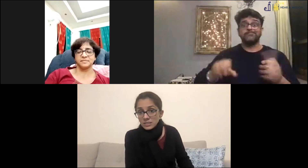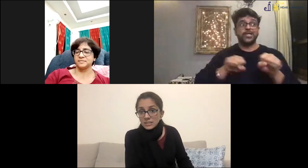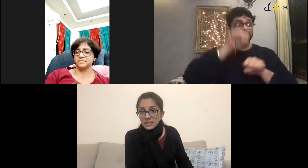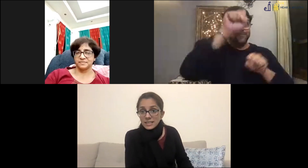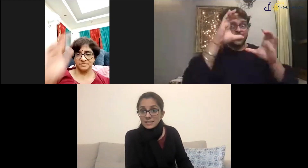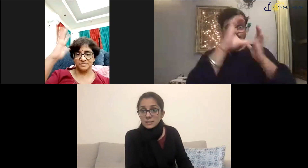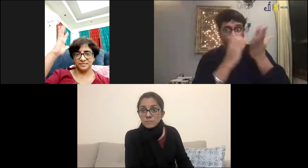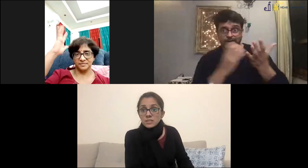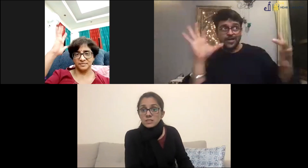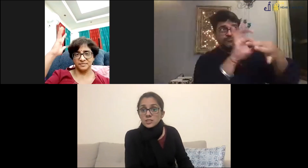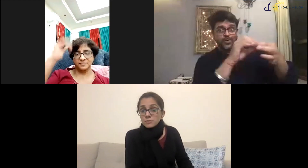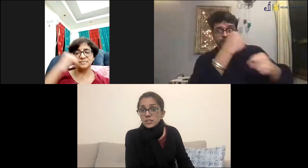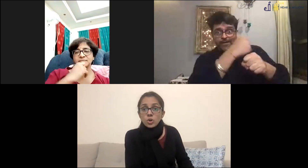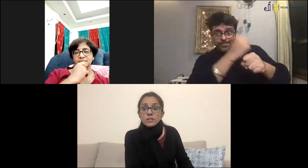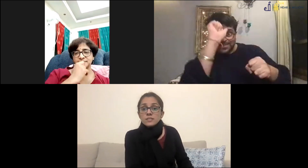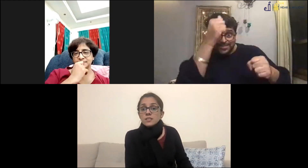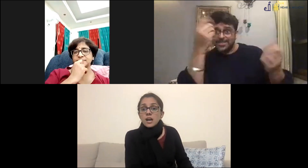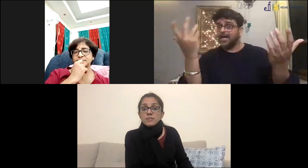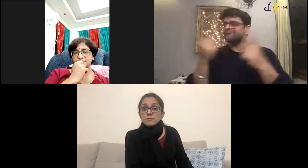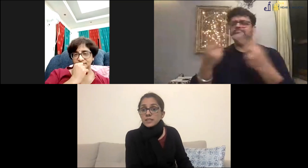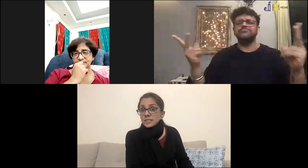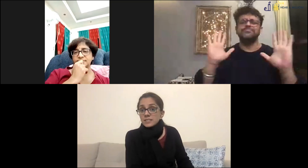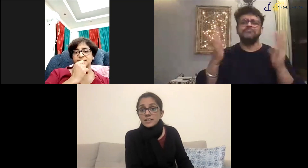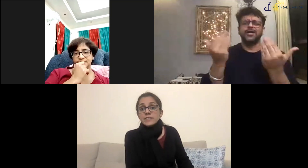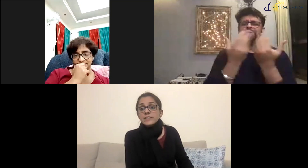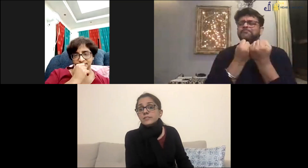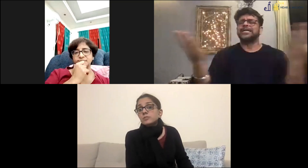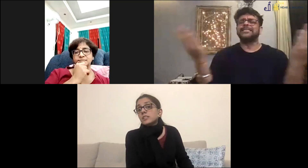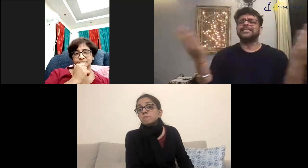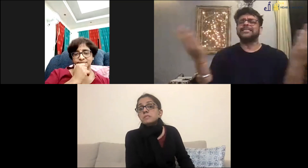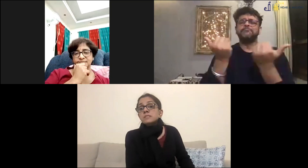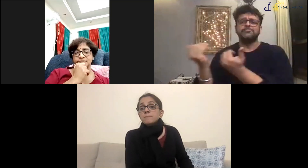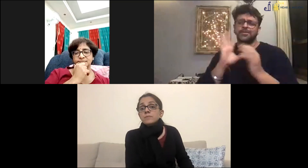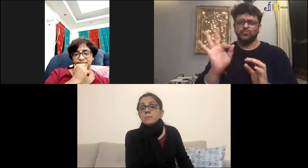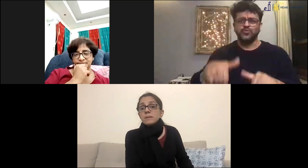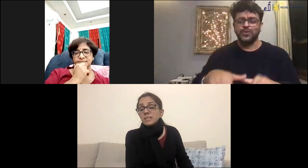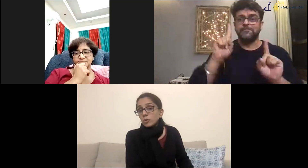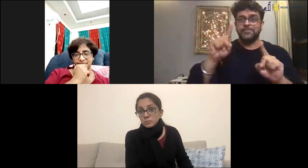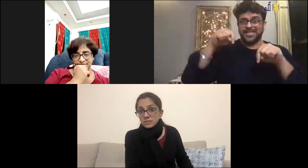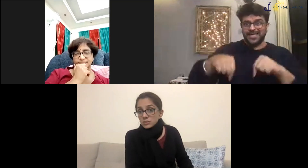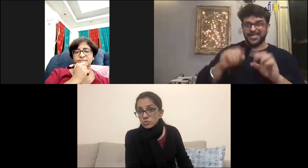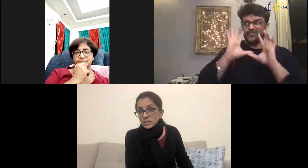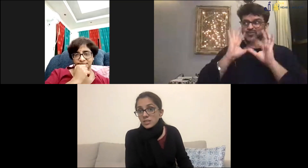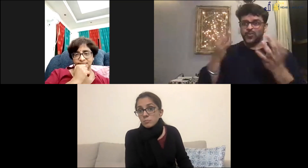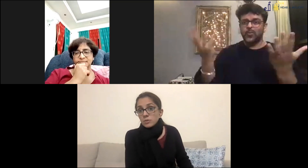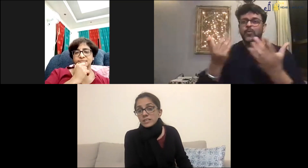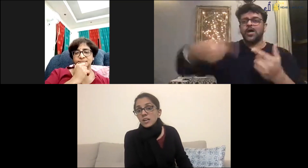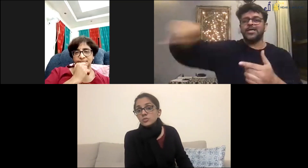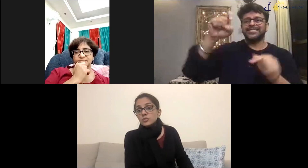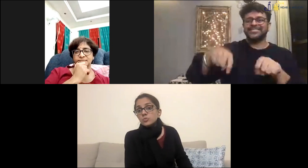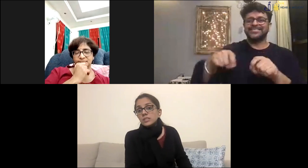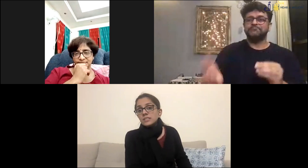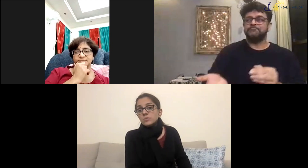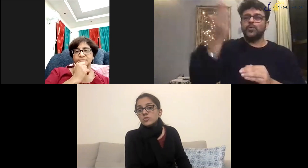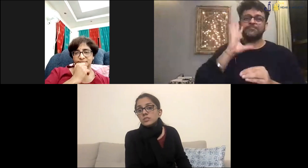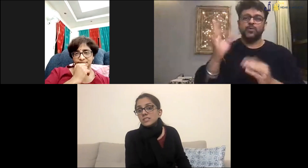everyone. And certificate course, a way of getting it accredited for the government. There are many, many possibilities, truly. But right now, the